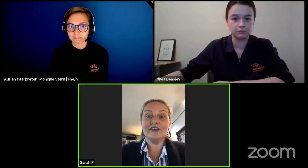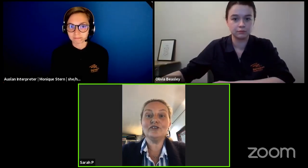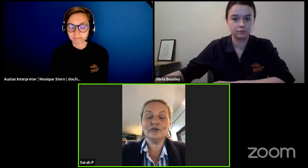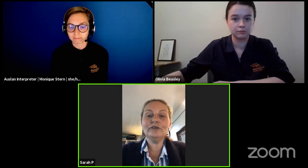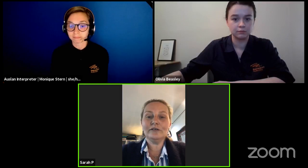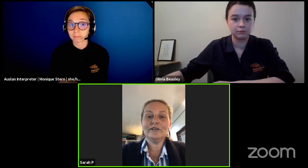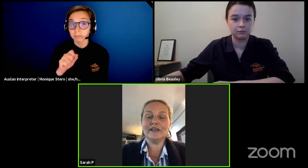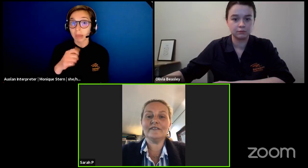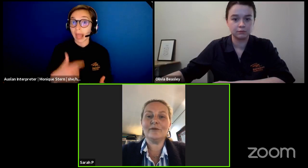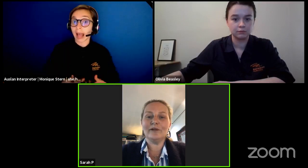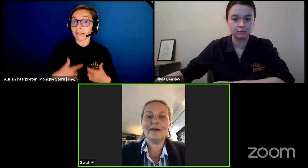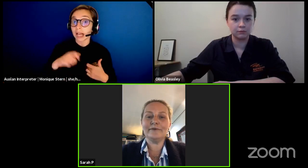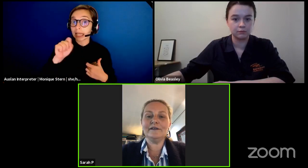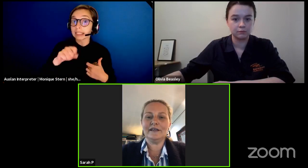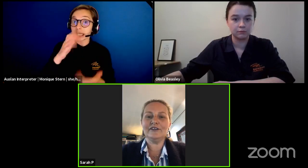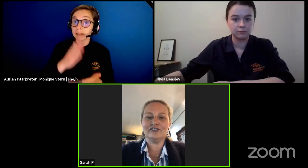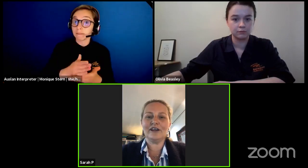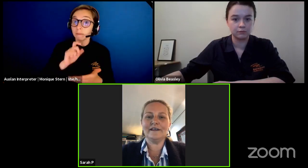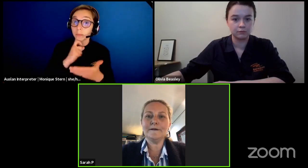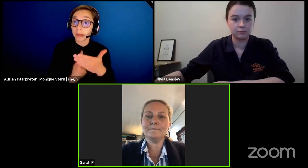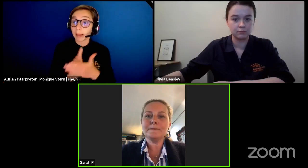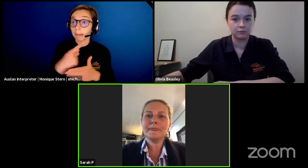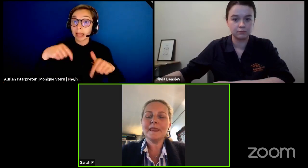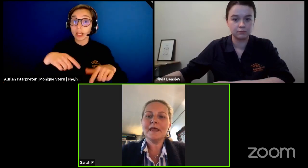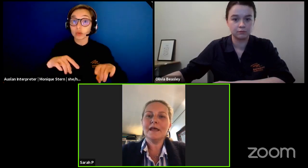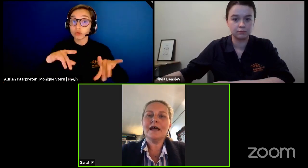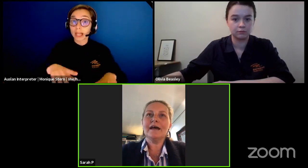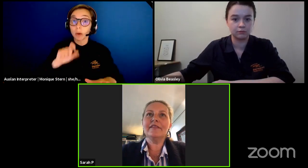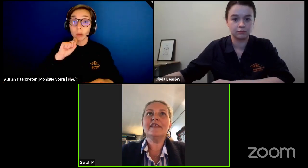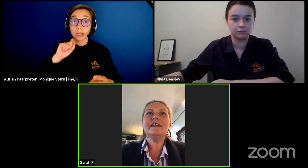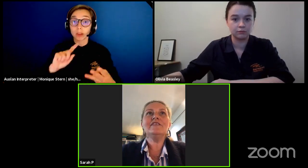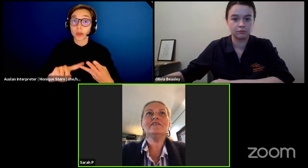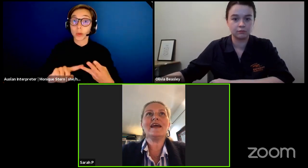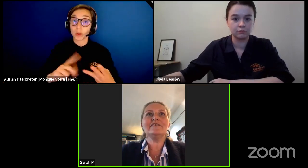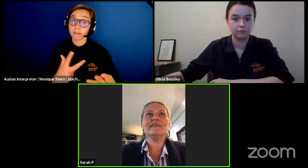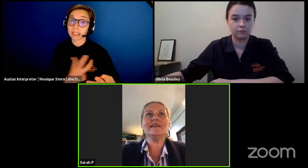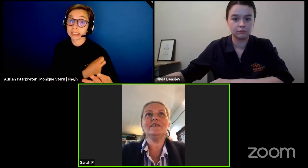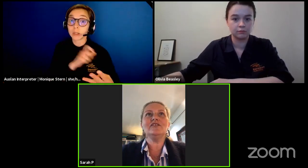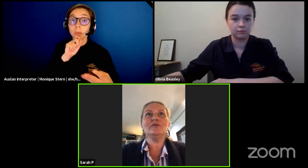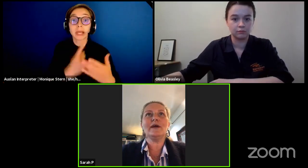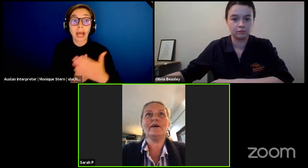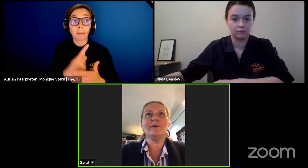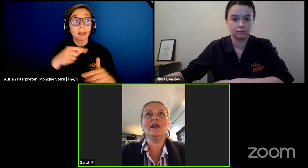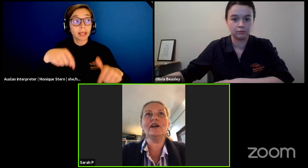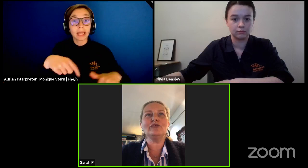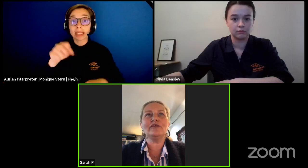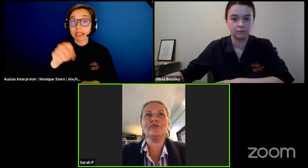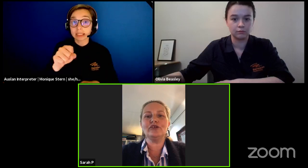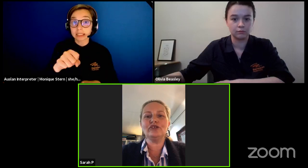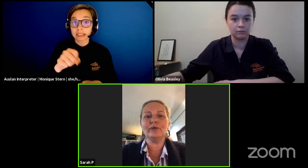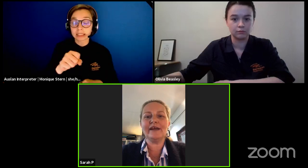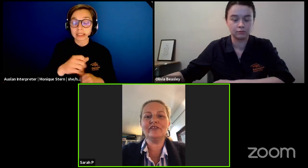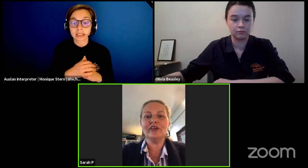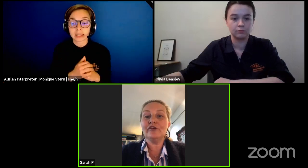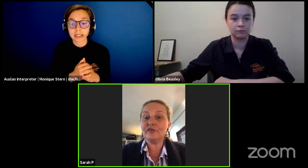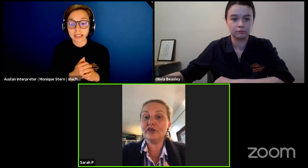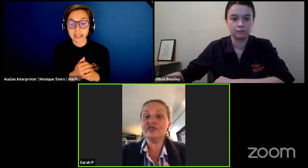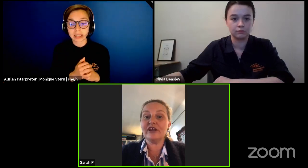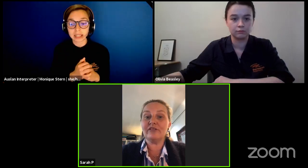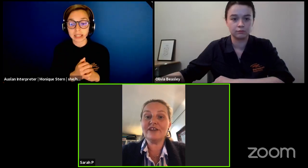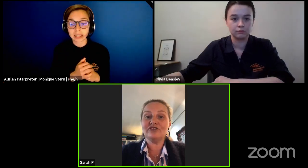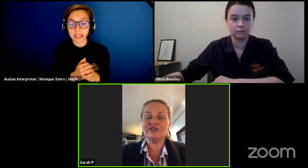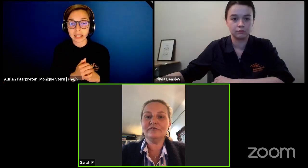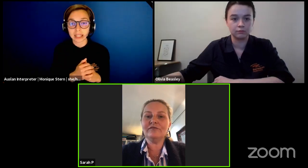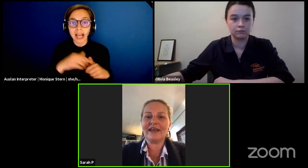So yes, I do think that will happen in Australia. These vaccines we like to refer to as